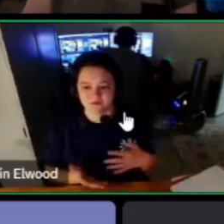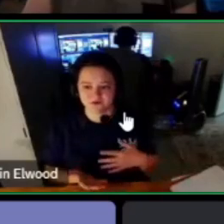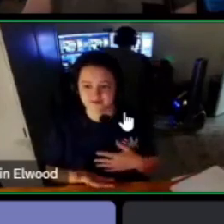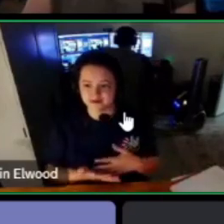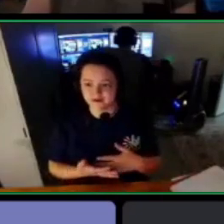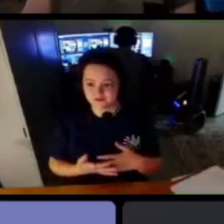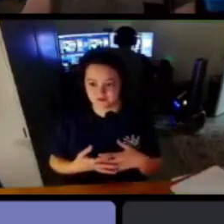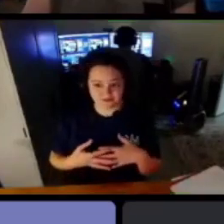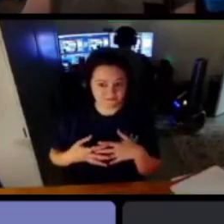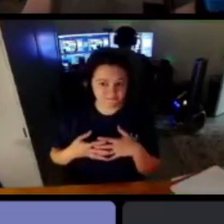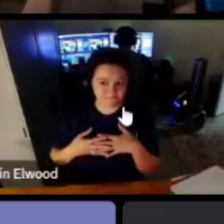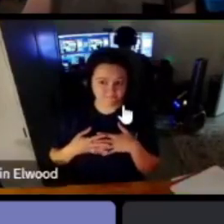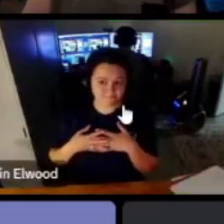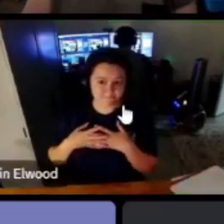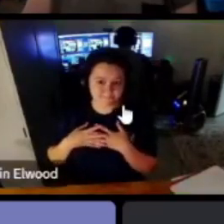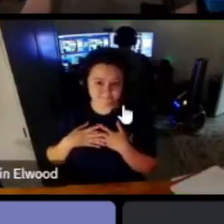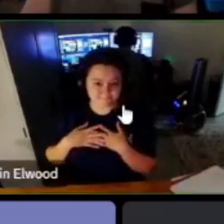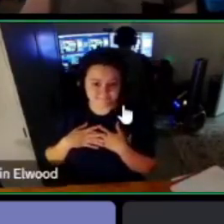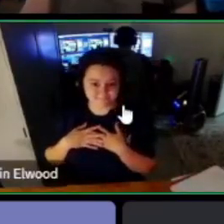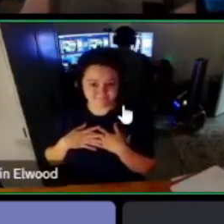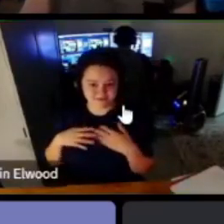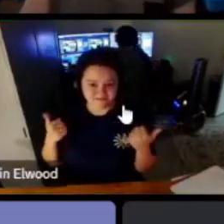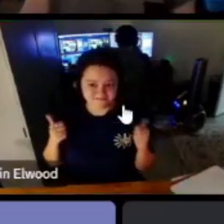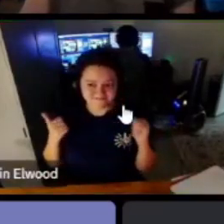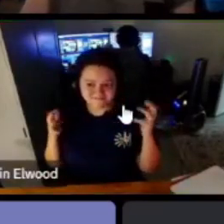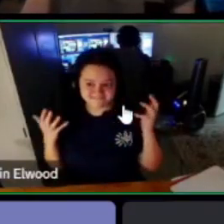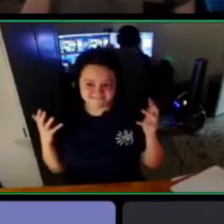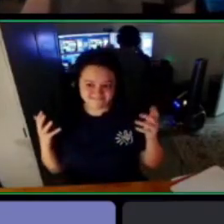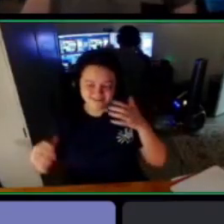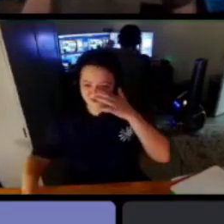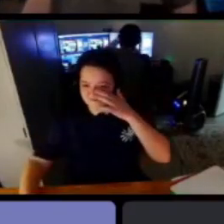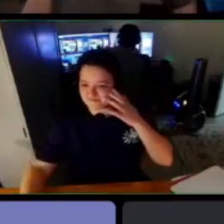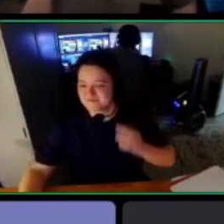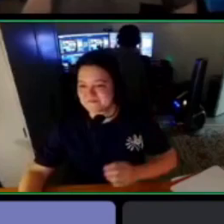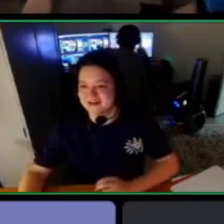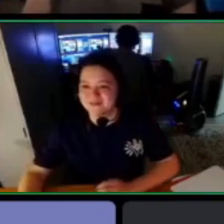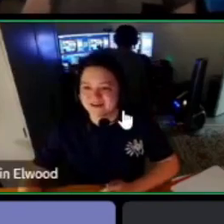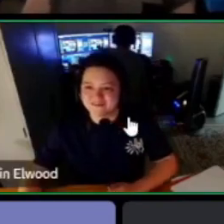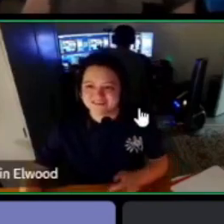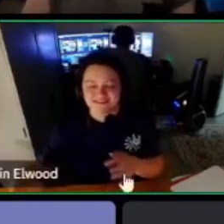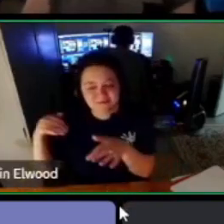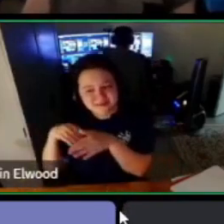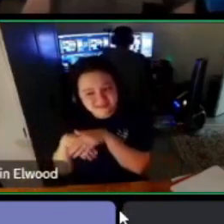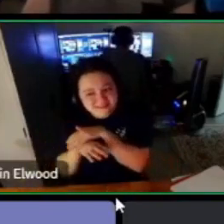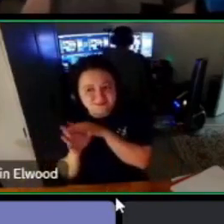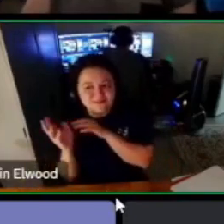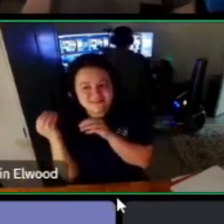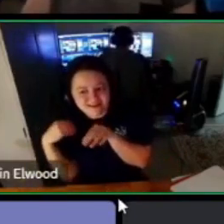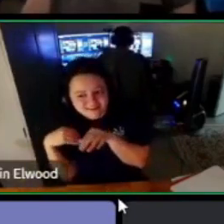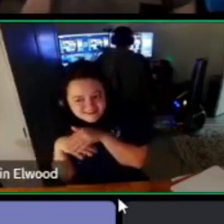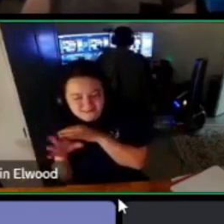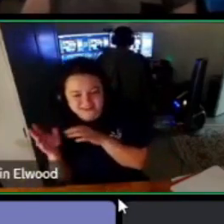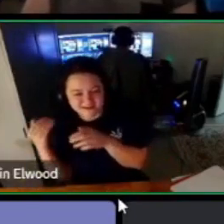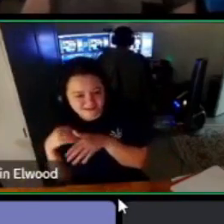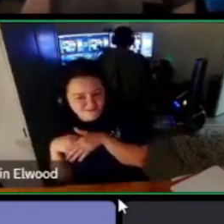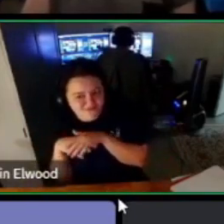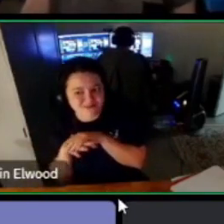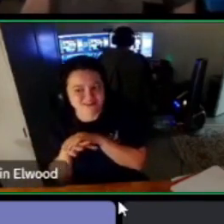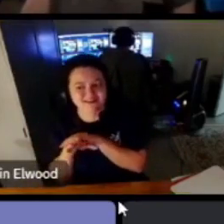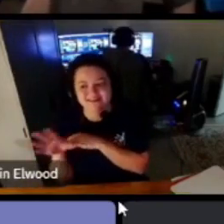heraldry. Yeah? Okay. I want to slip in a little bit of silent or sign heraldry like